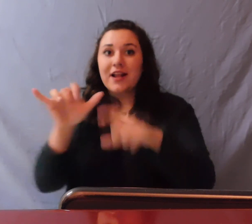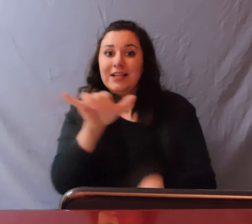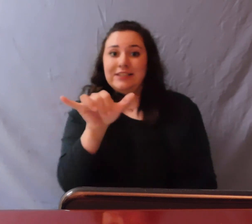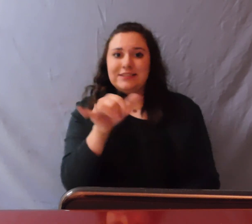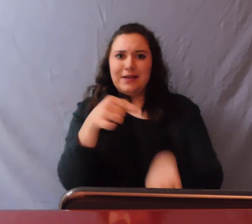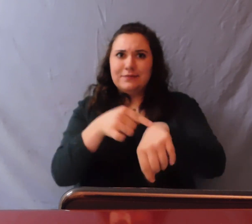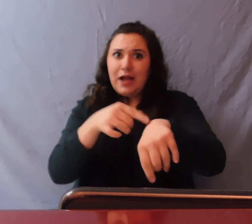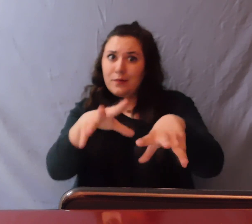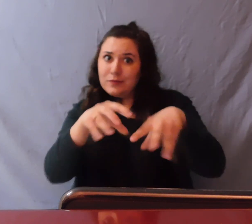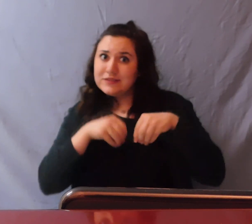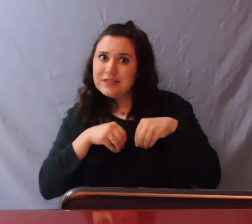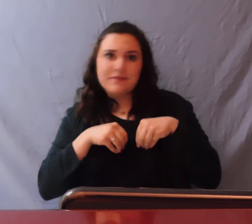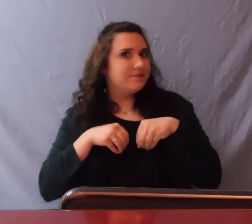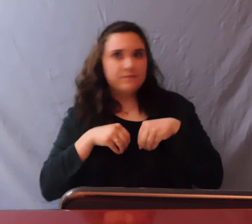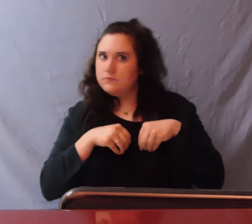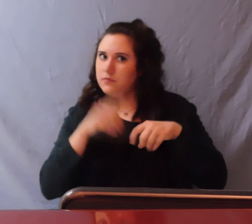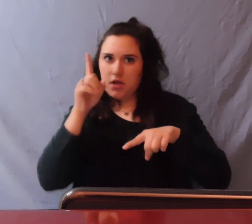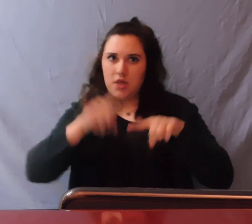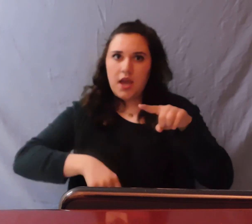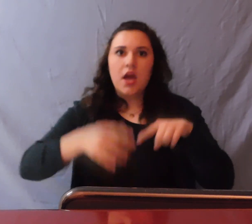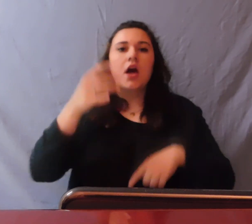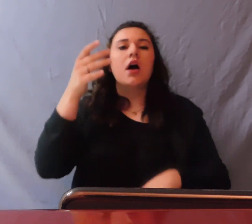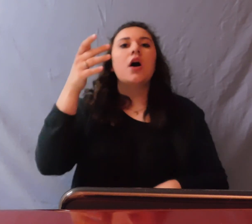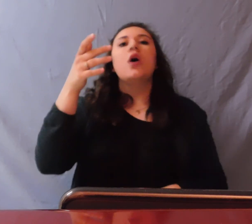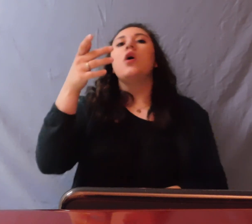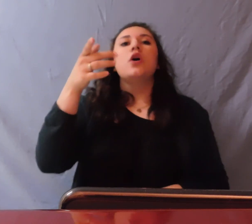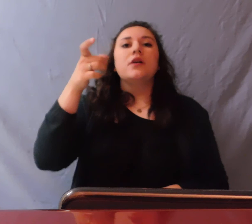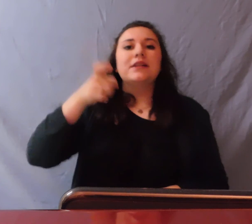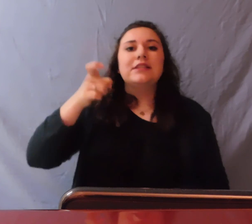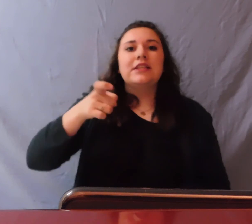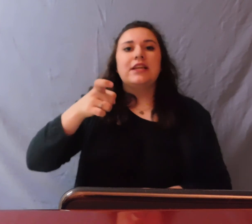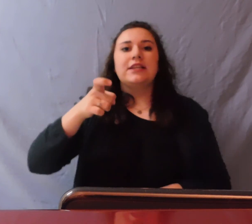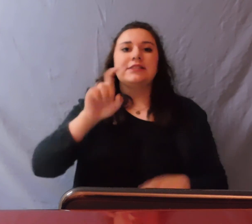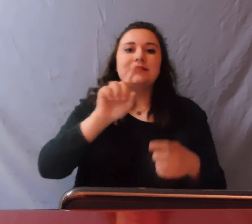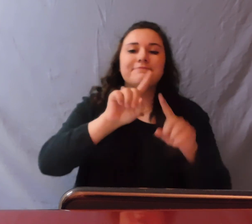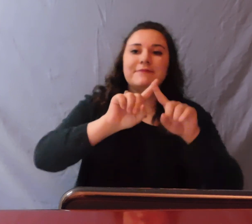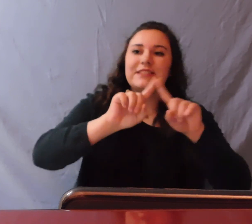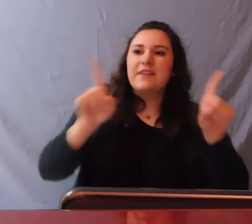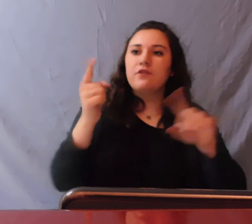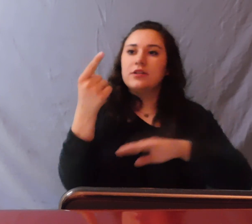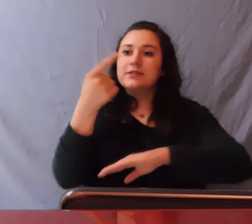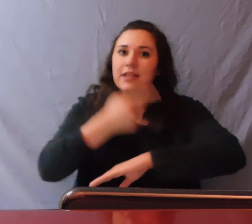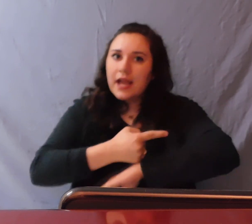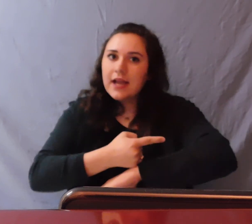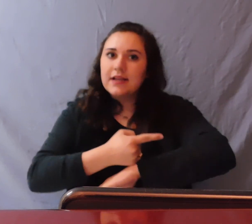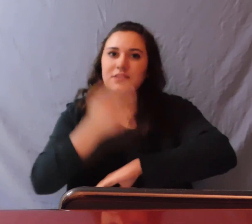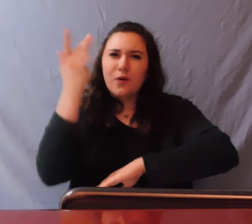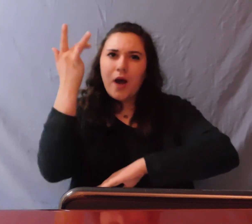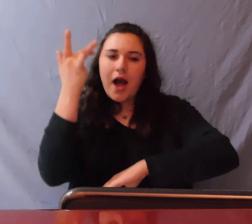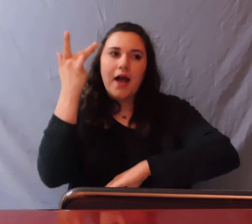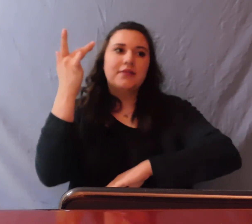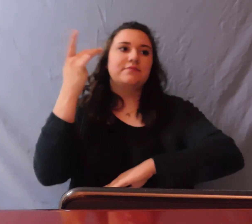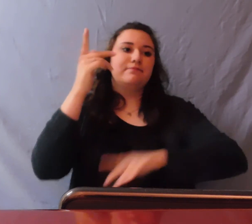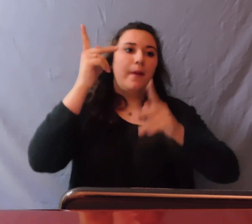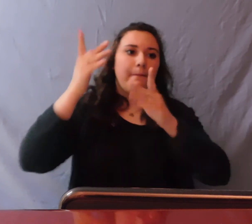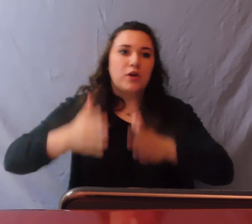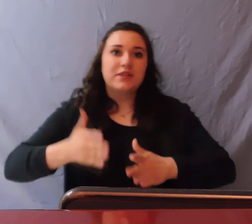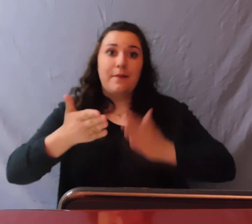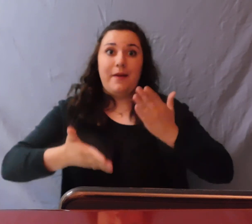take that and use that, and there's no proof that we have that you did not receive that. So as far as security purposes, you get it 2 days